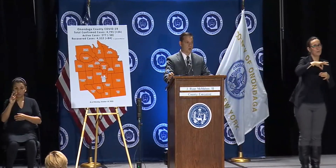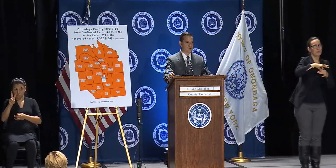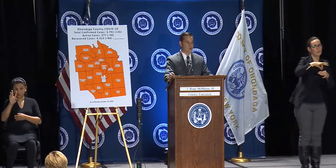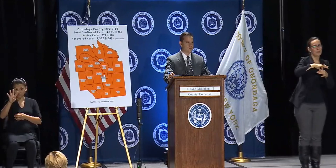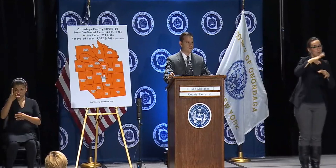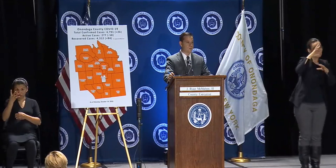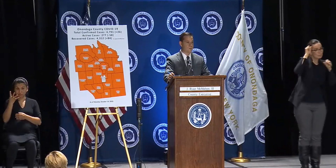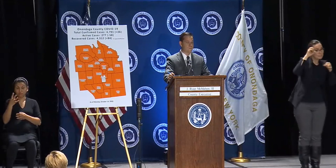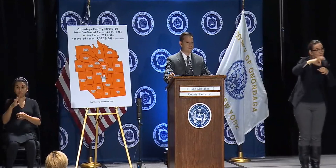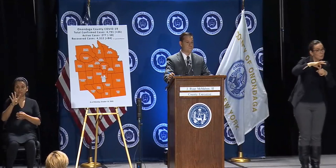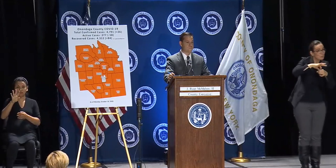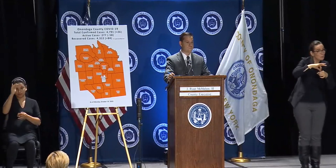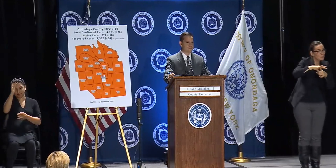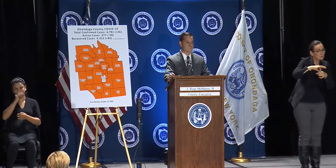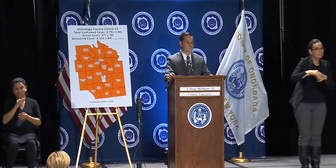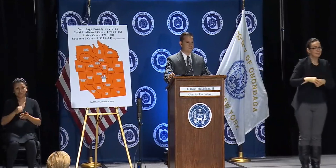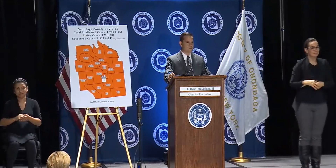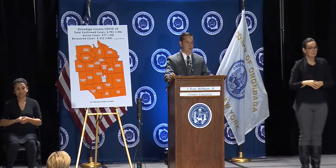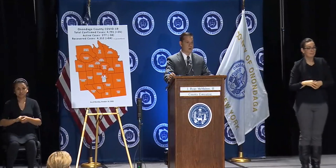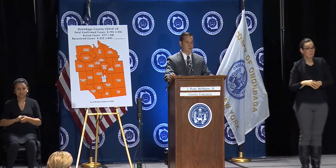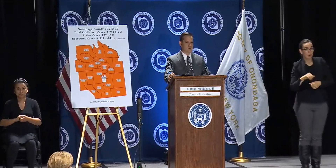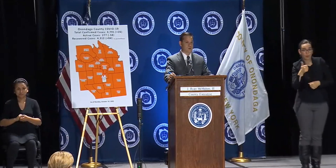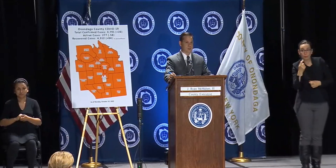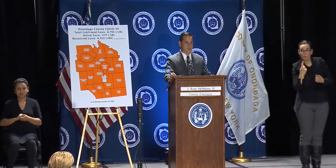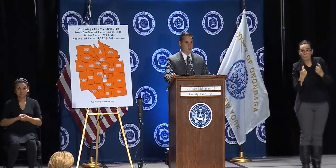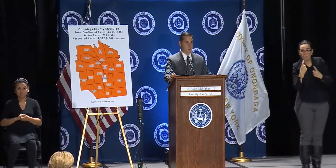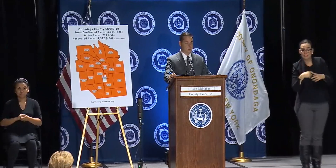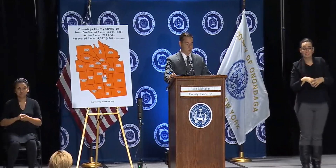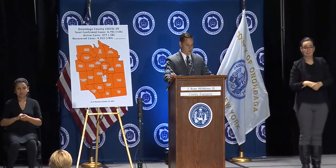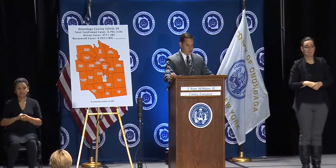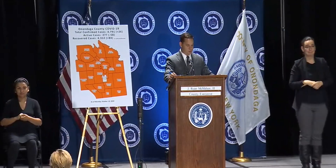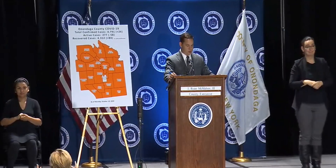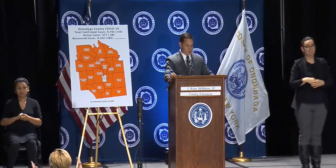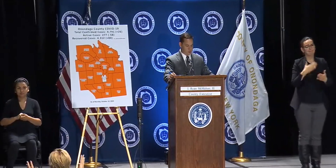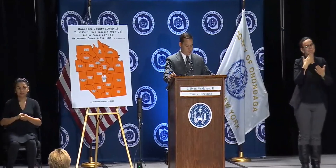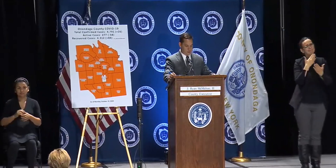Other questions? Okay, folks, thank you, and we'll see everybody on Thursday.